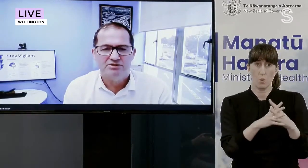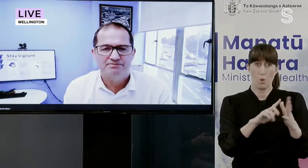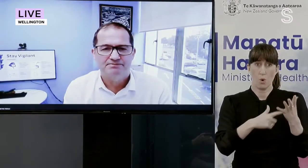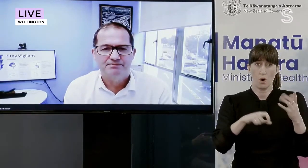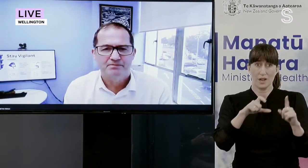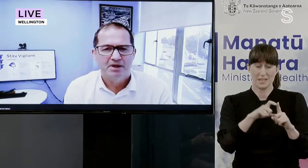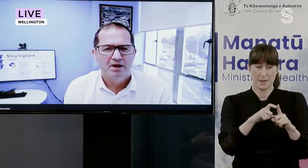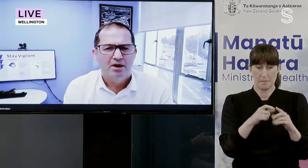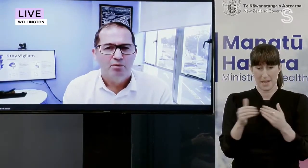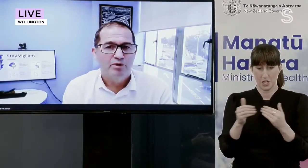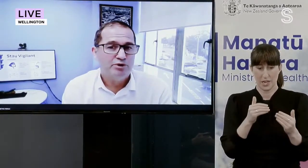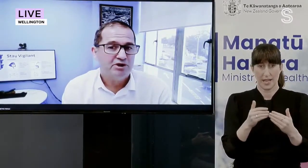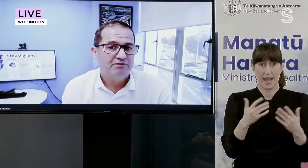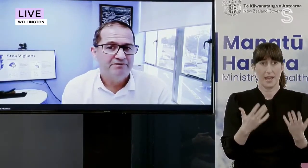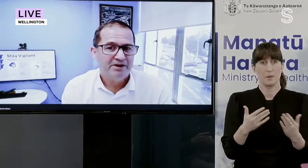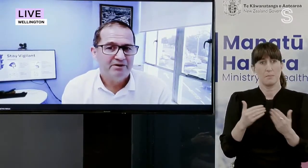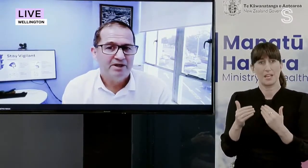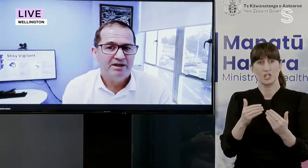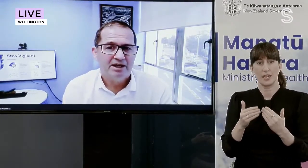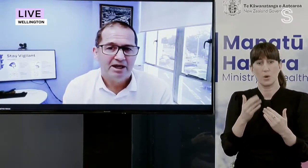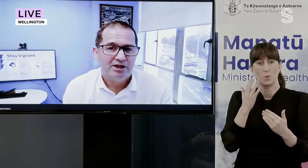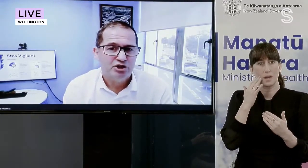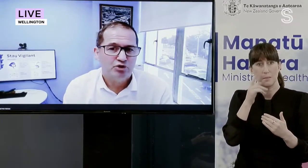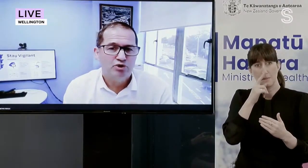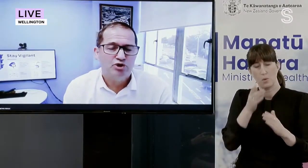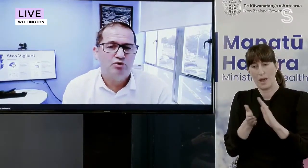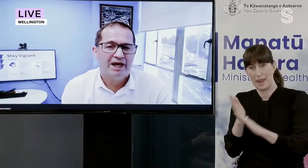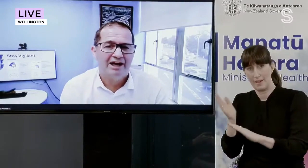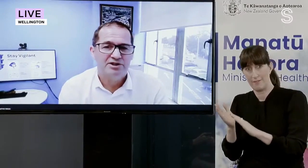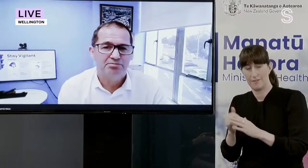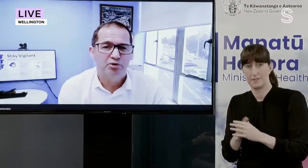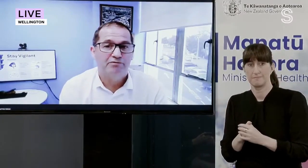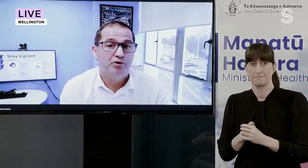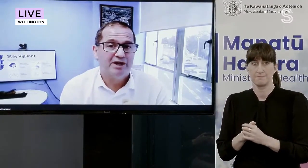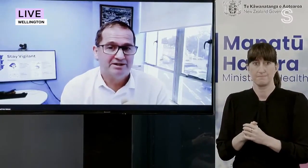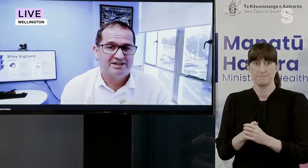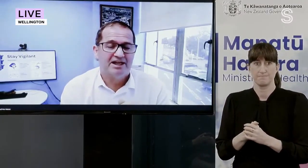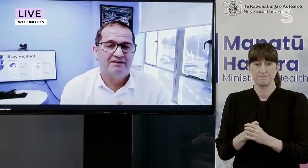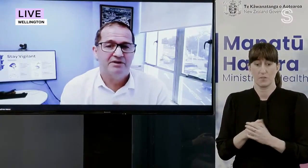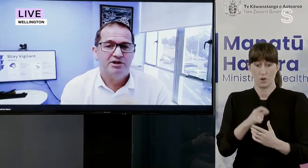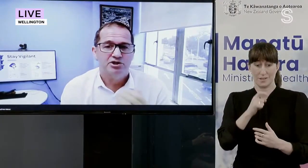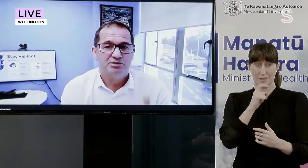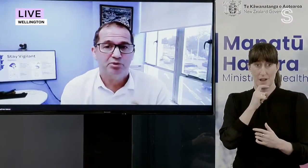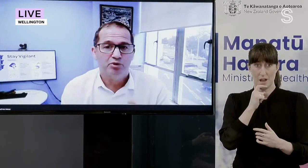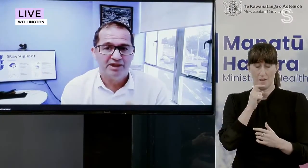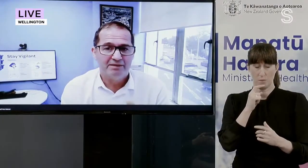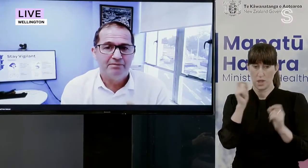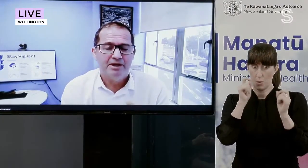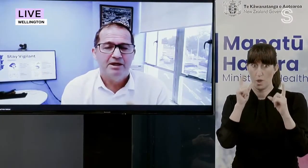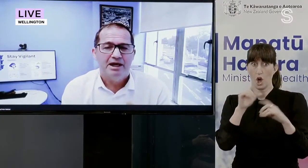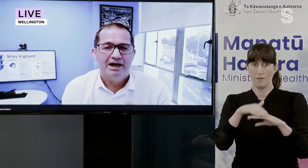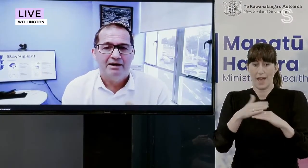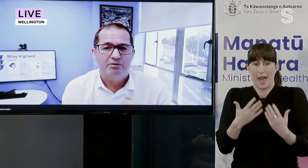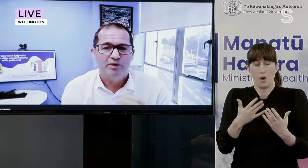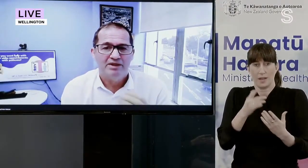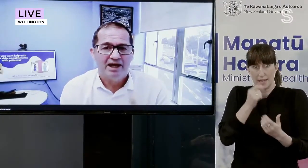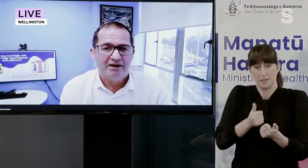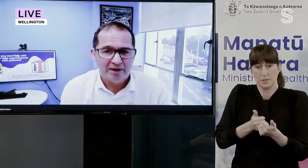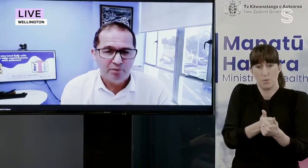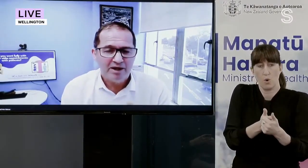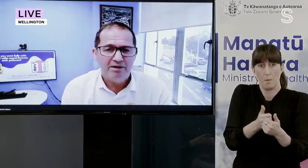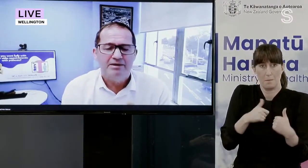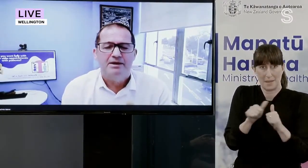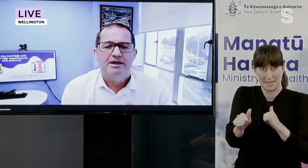discharge. We're also very attuned to our support for our staff, to support them when they